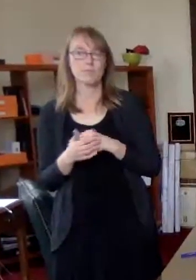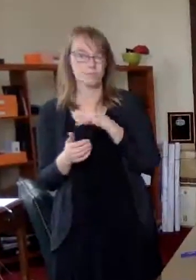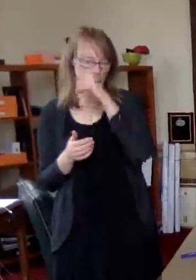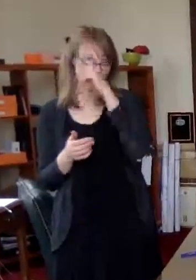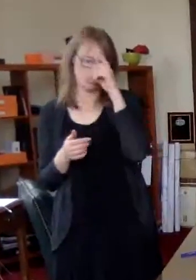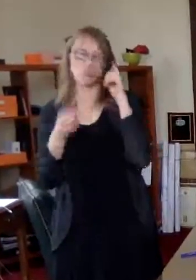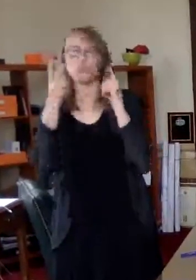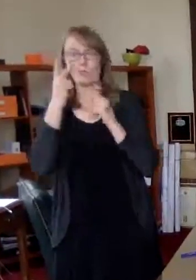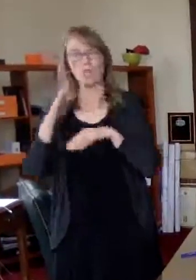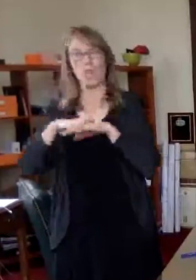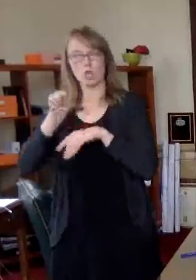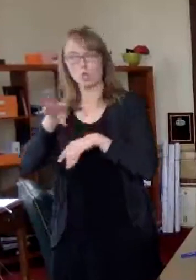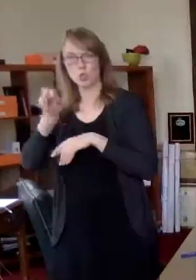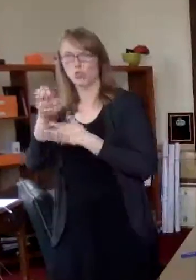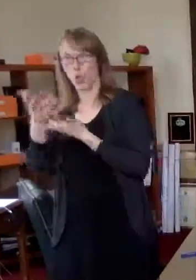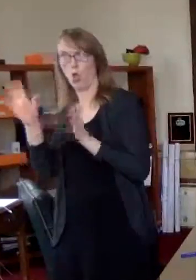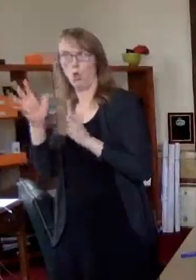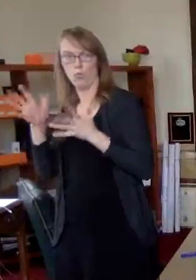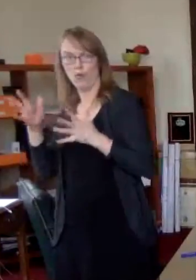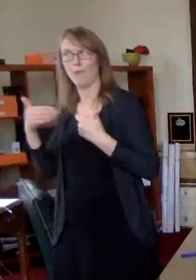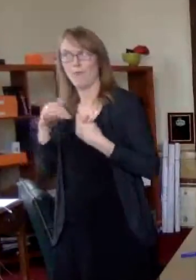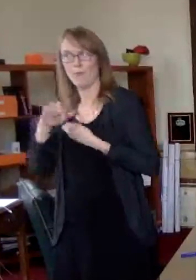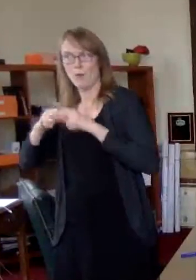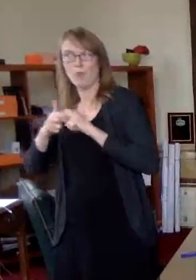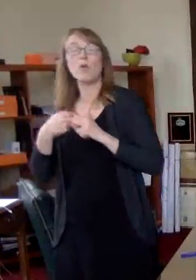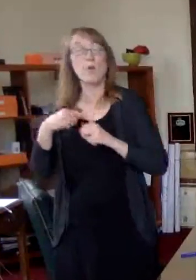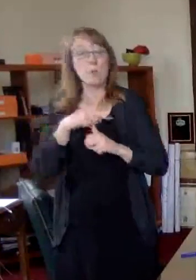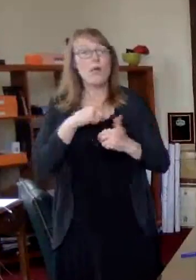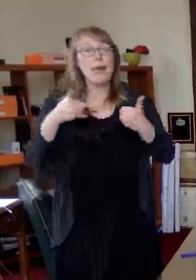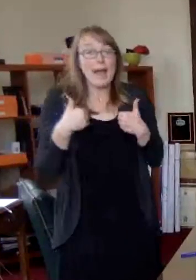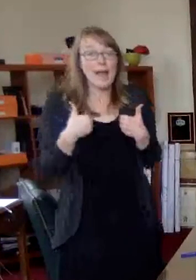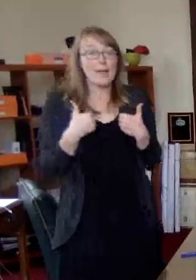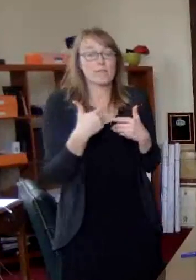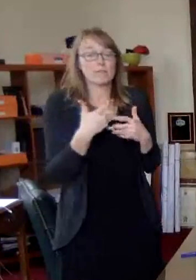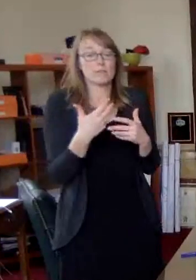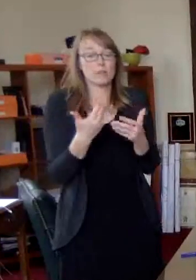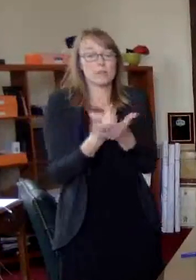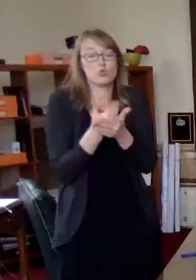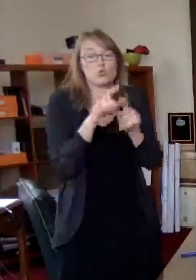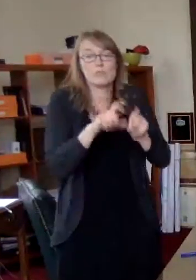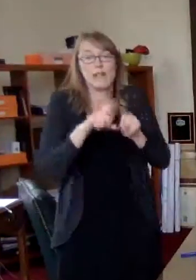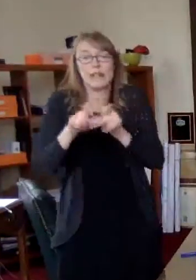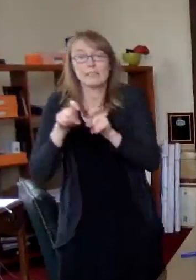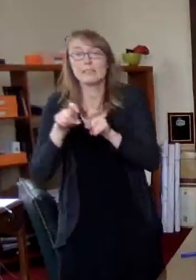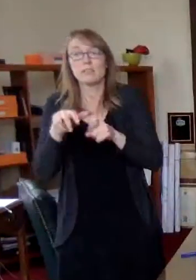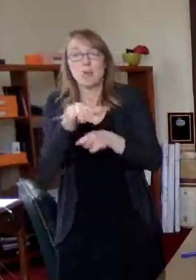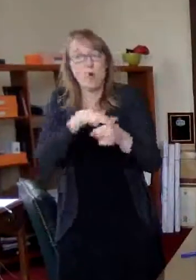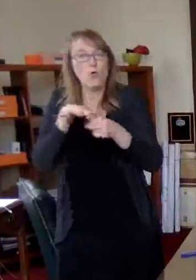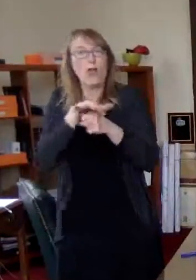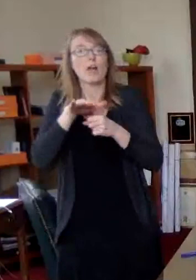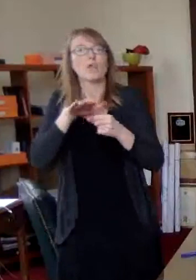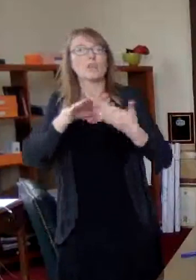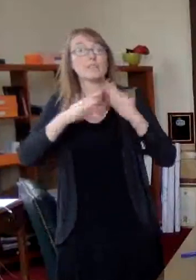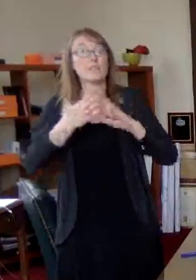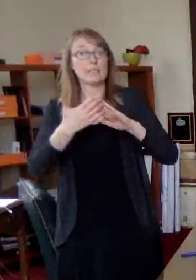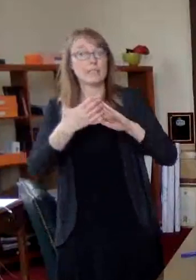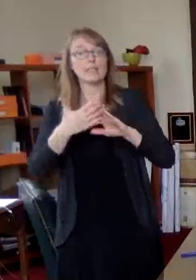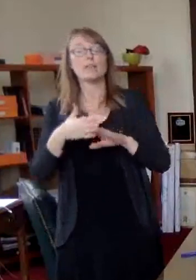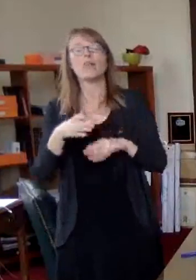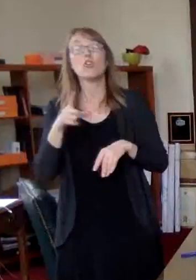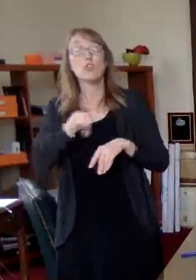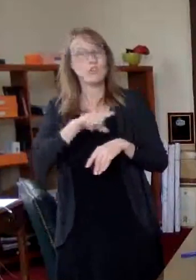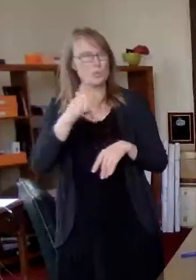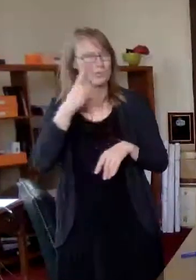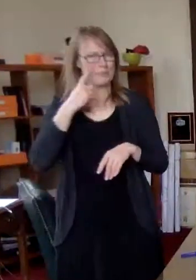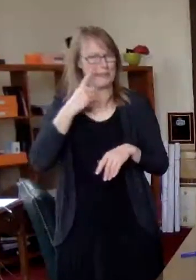tests being given all over our city. So the first thing, if you think you might have an issue, is to call your doctor or go to call